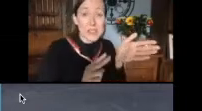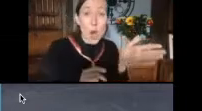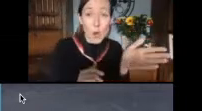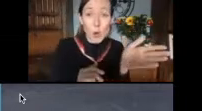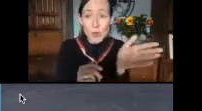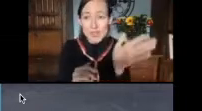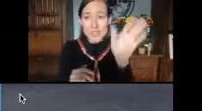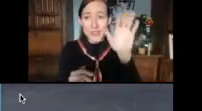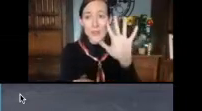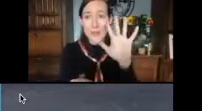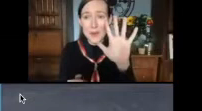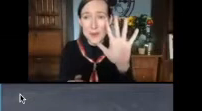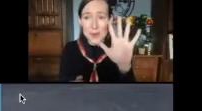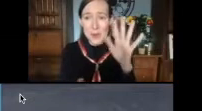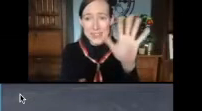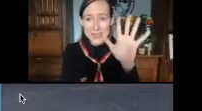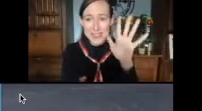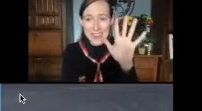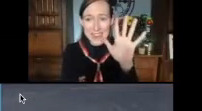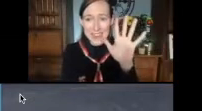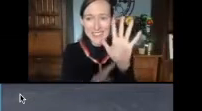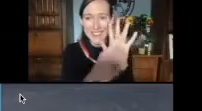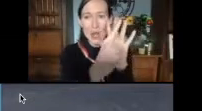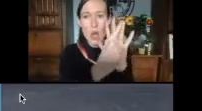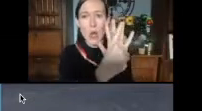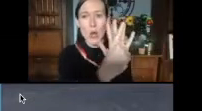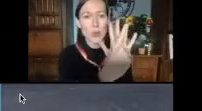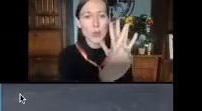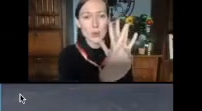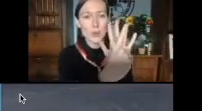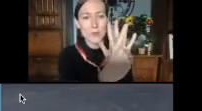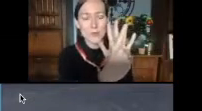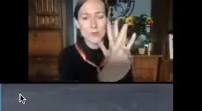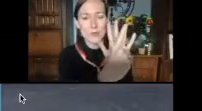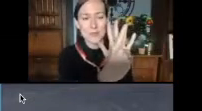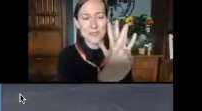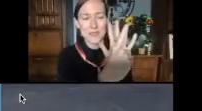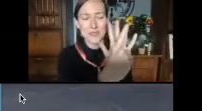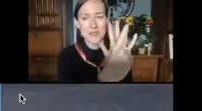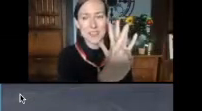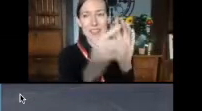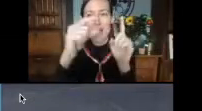it's O. So remember, we'll go back to our hand. O,